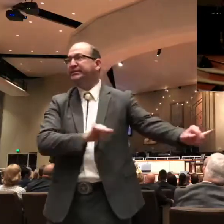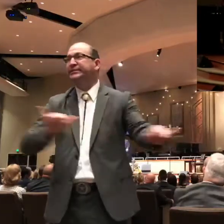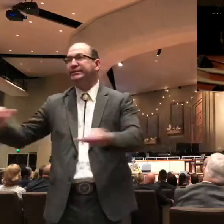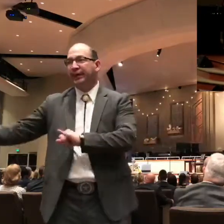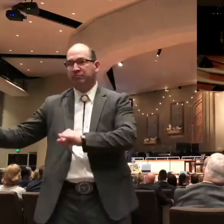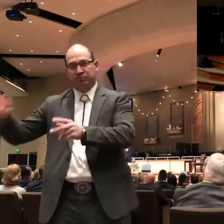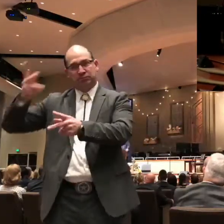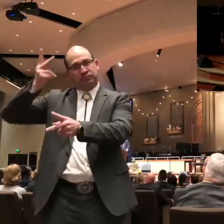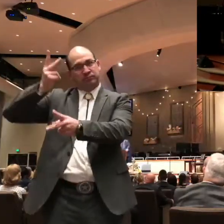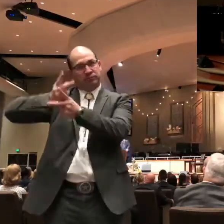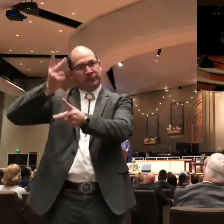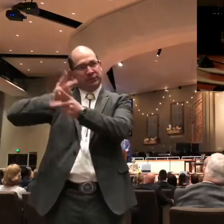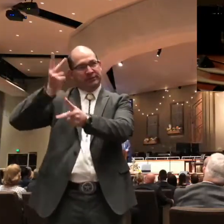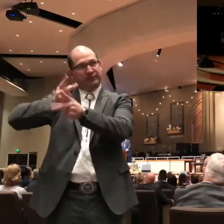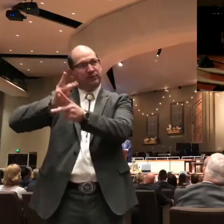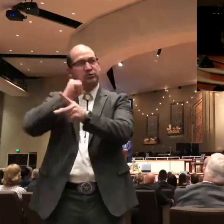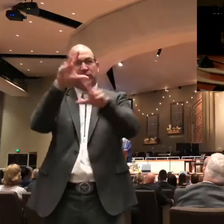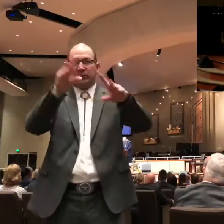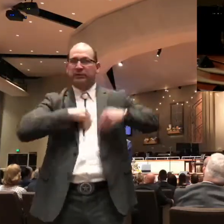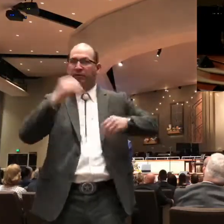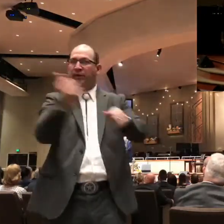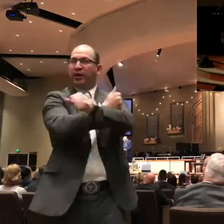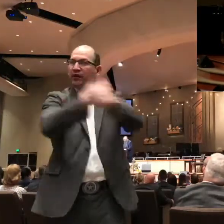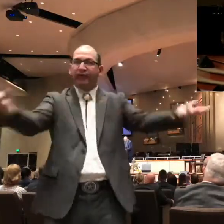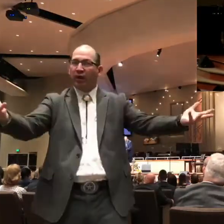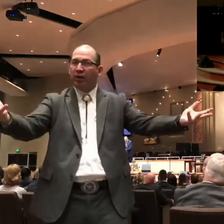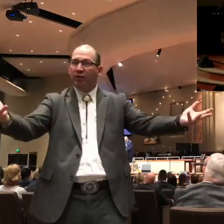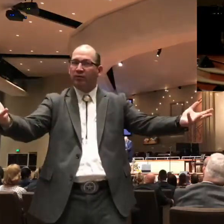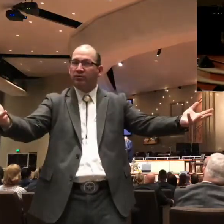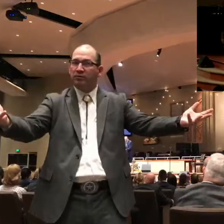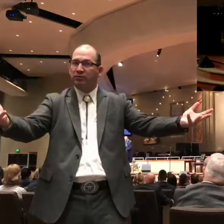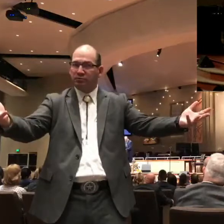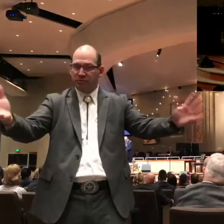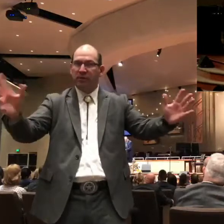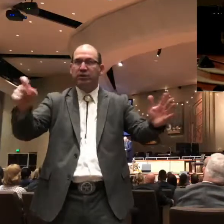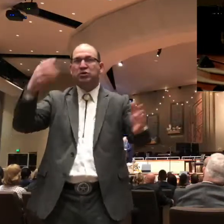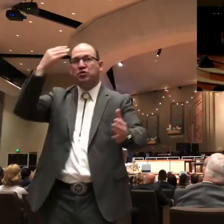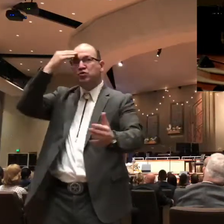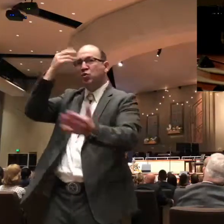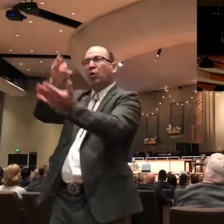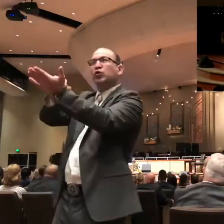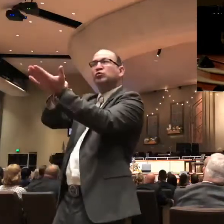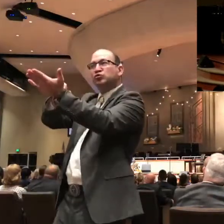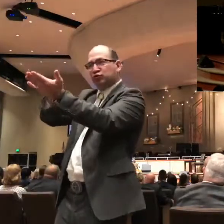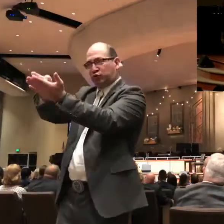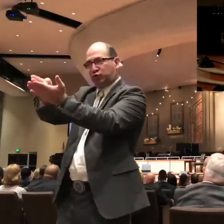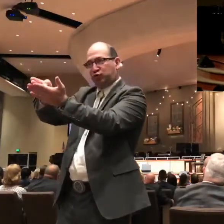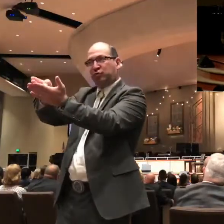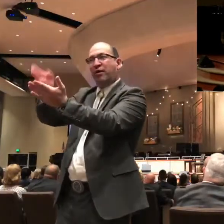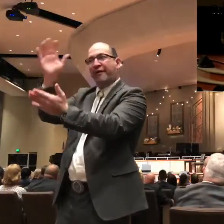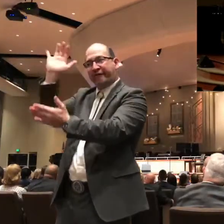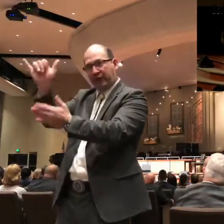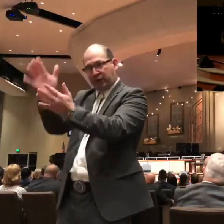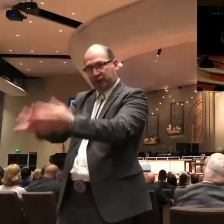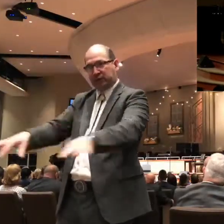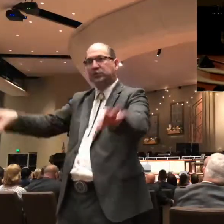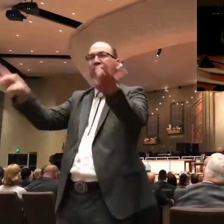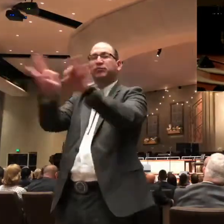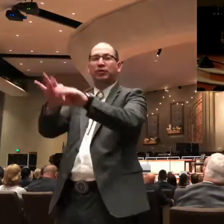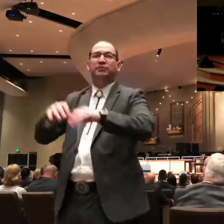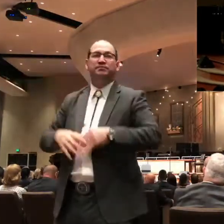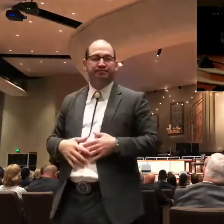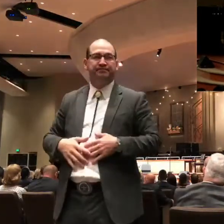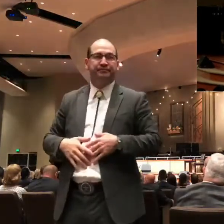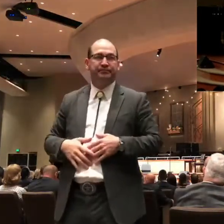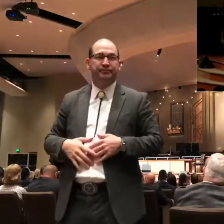careful of the perilous pursuit of ever learning but never able to come to the truth. Notice not only is it a